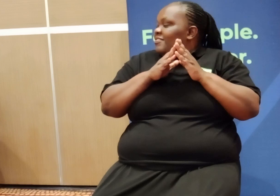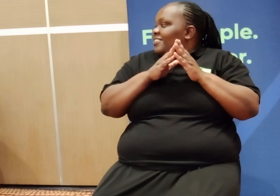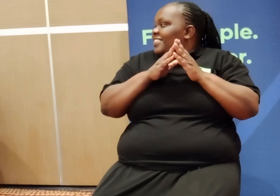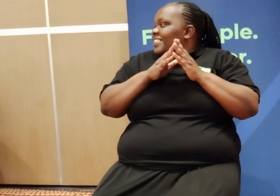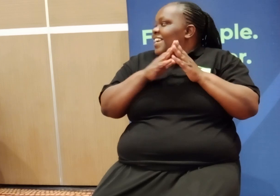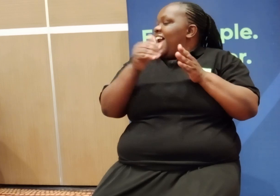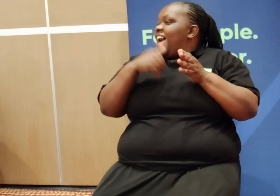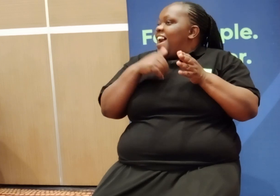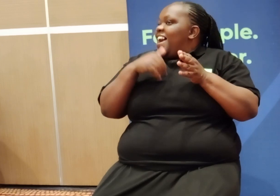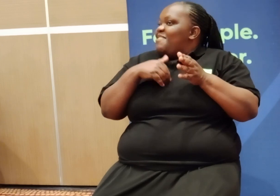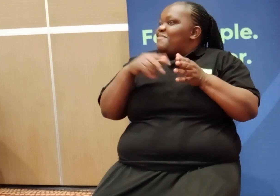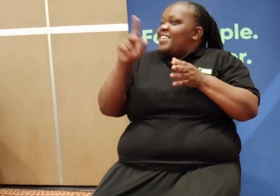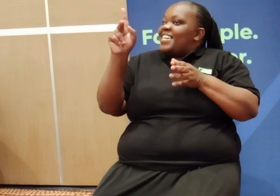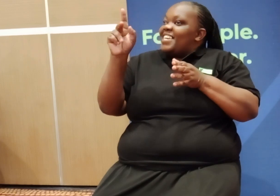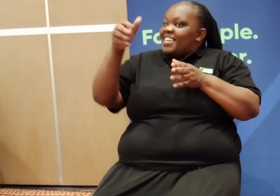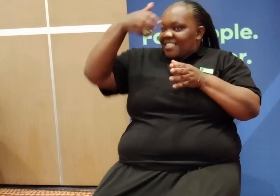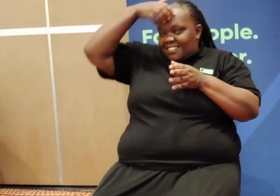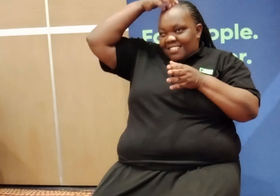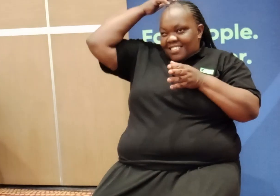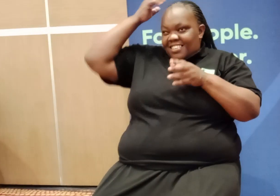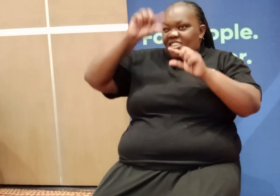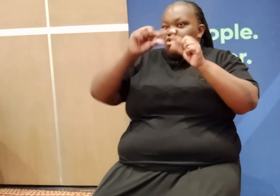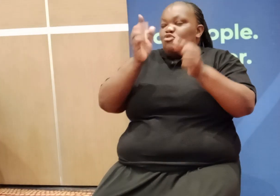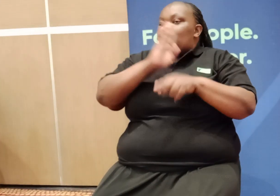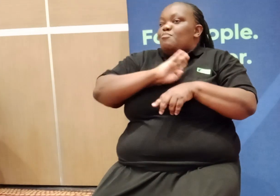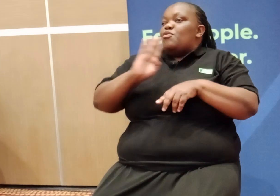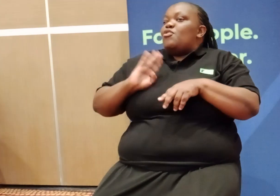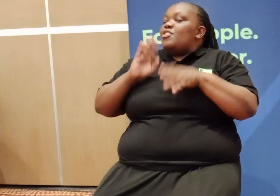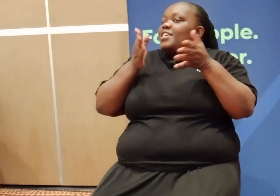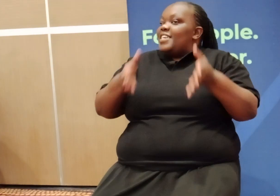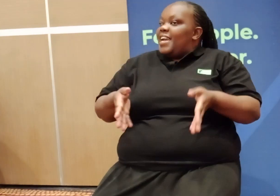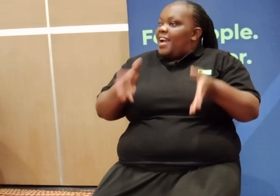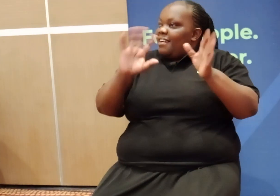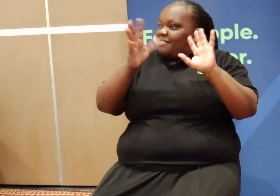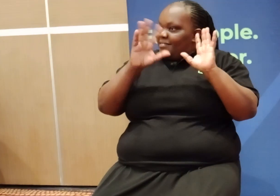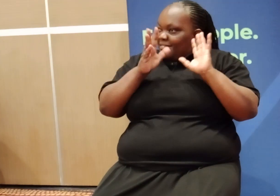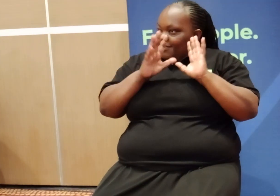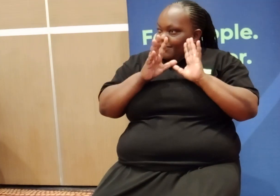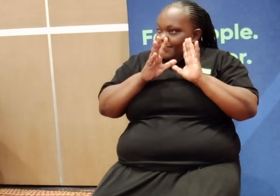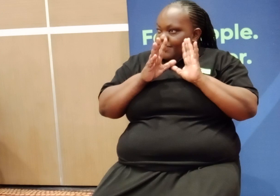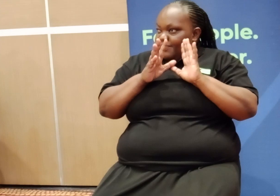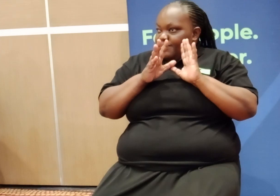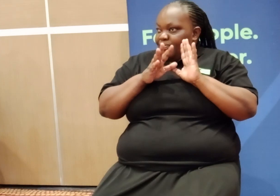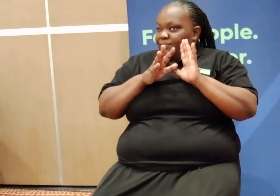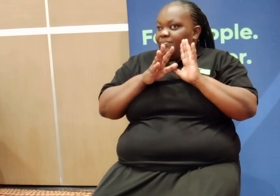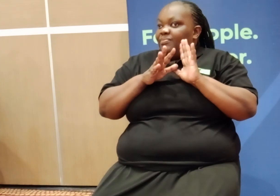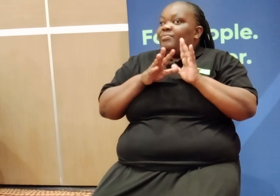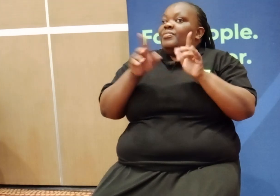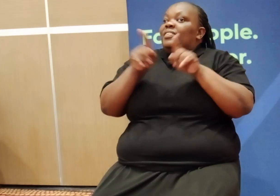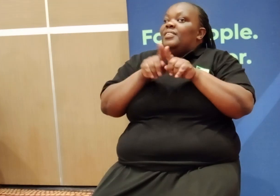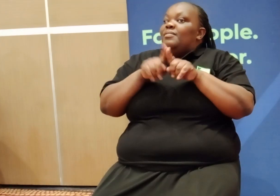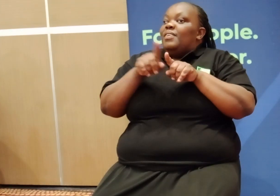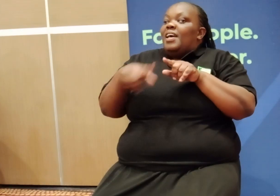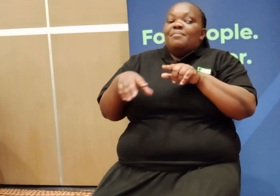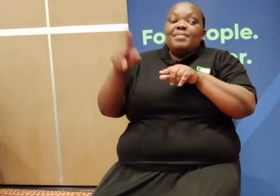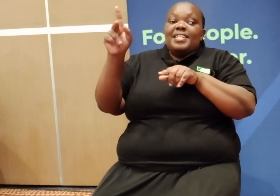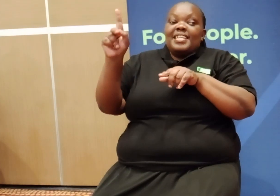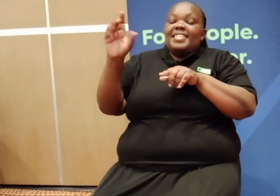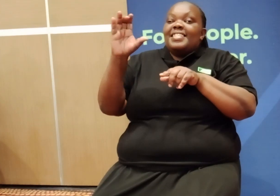We have our KCB Group board, which is here. Let us give them a hand. We also have our KCB Executive